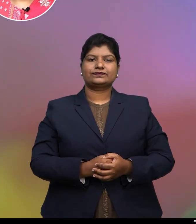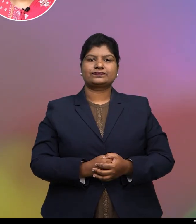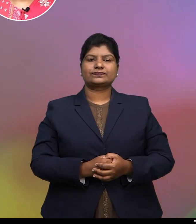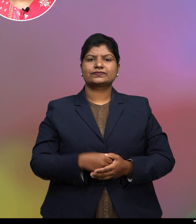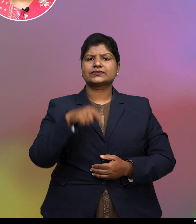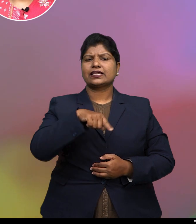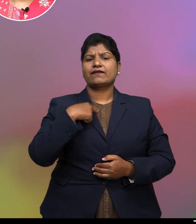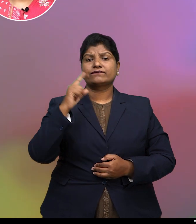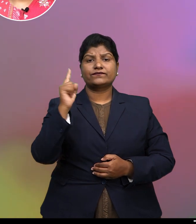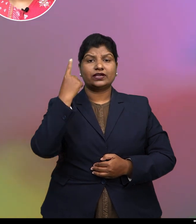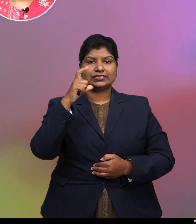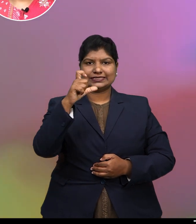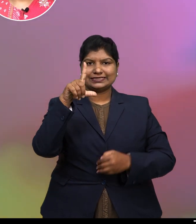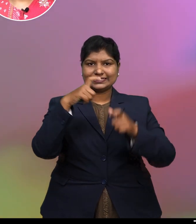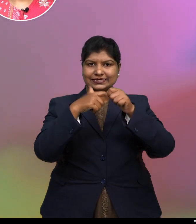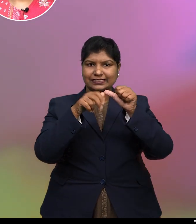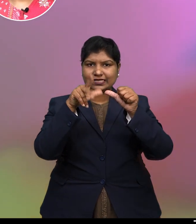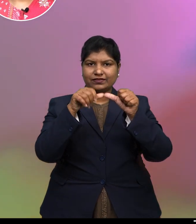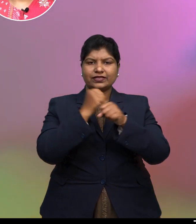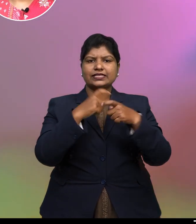The first cleavage